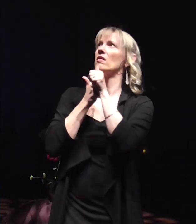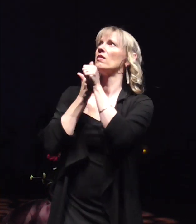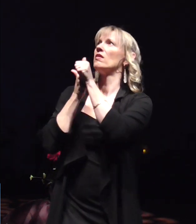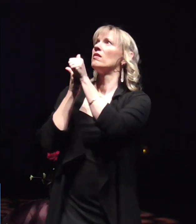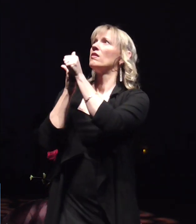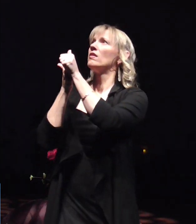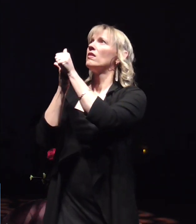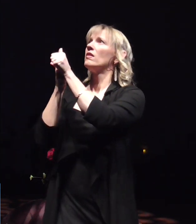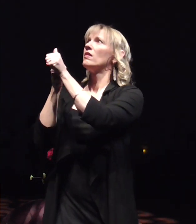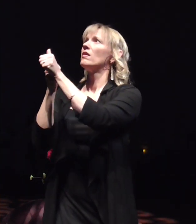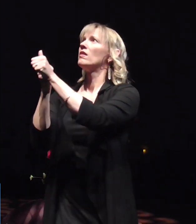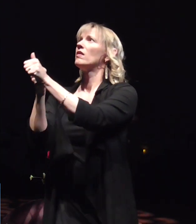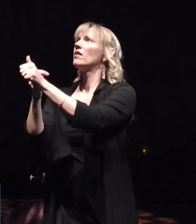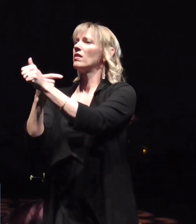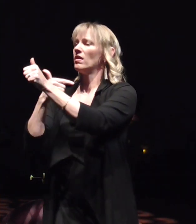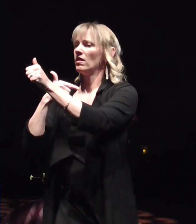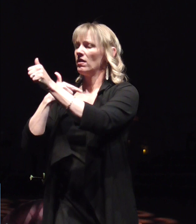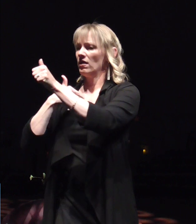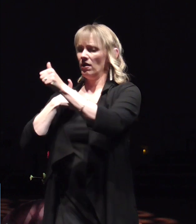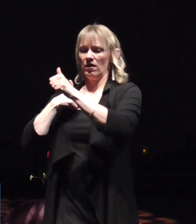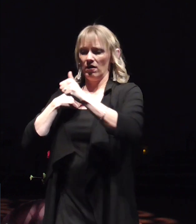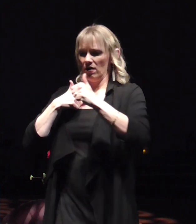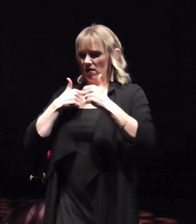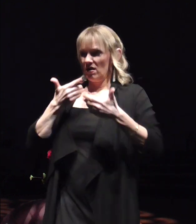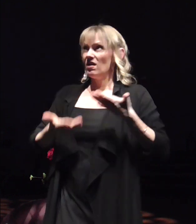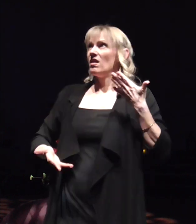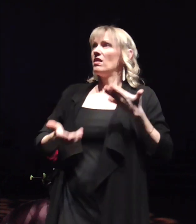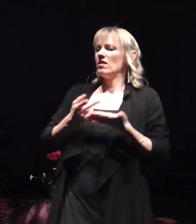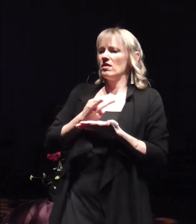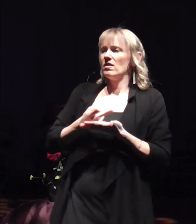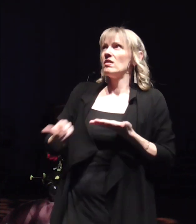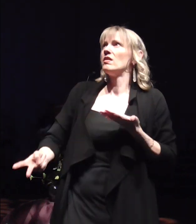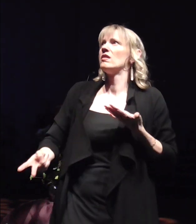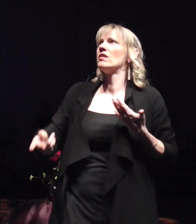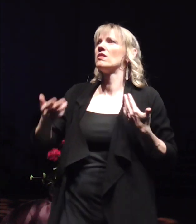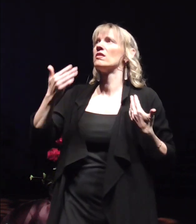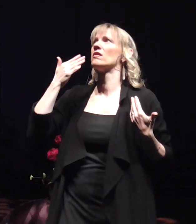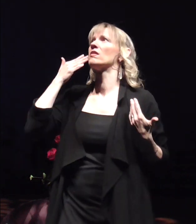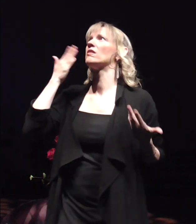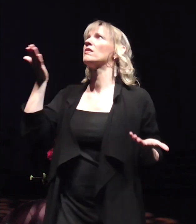unknown, where fear may fail.